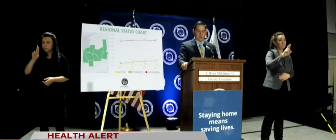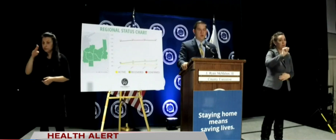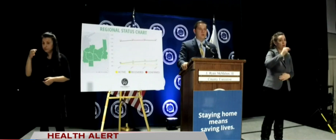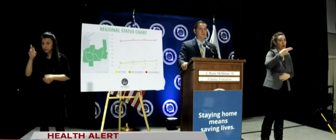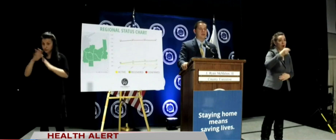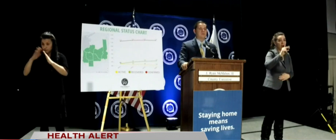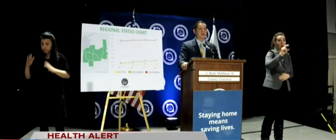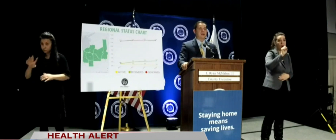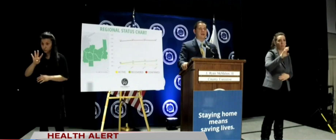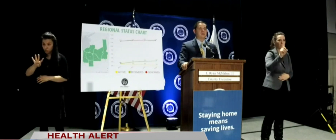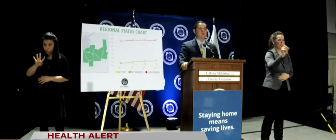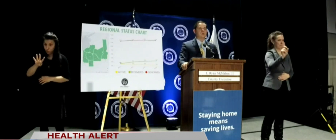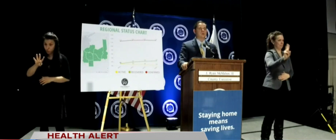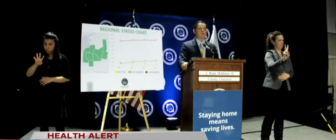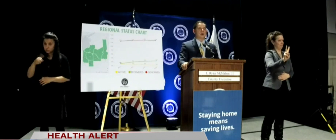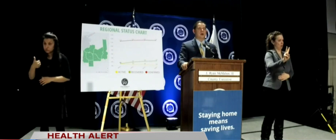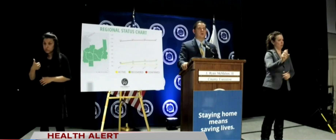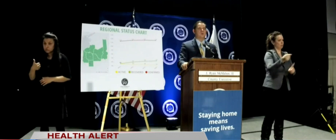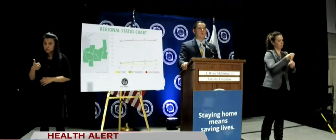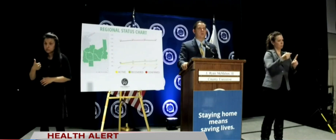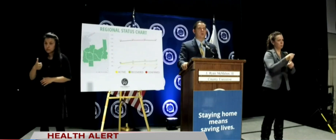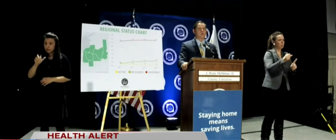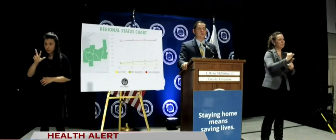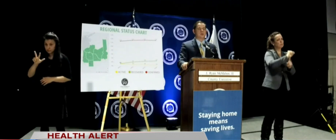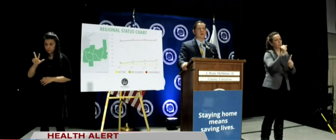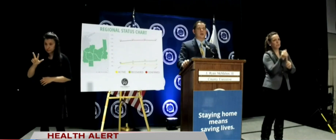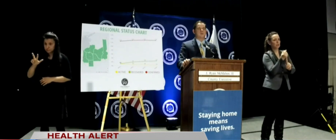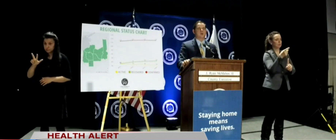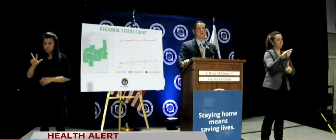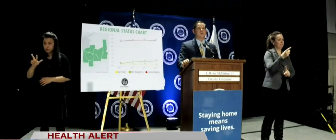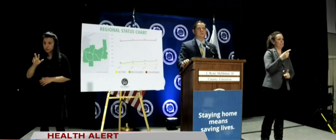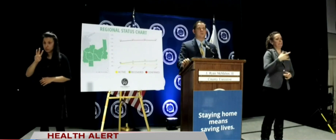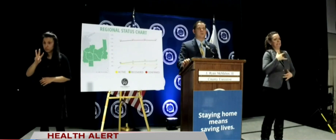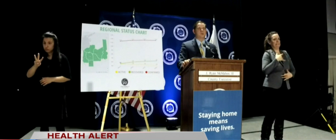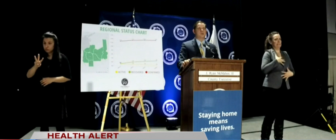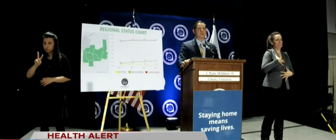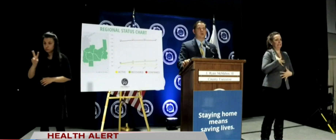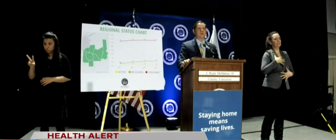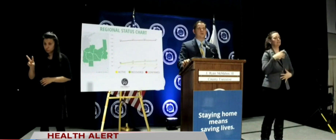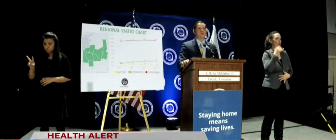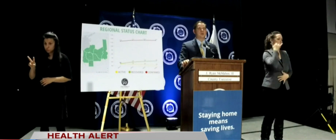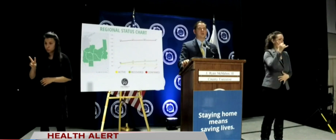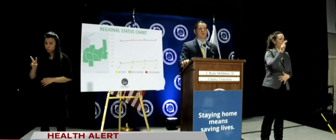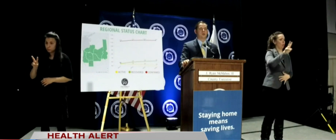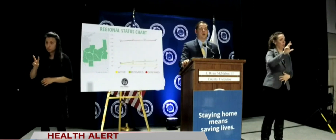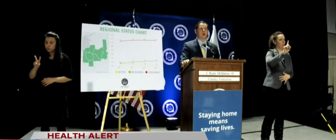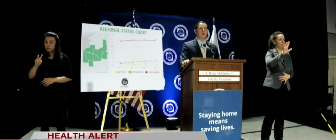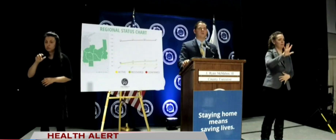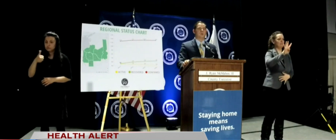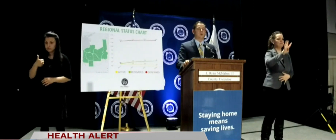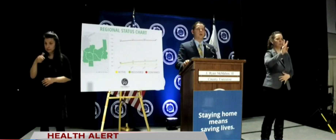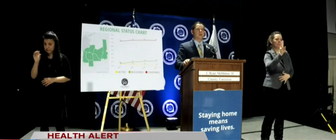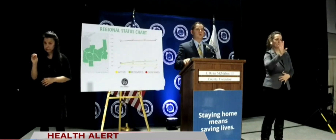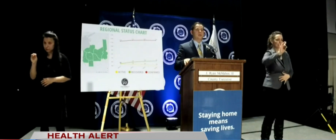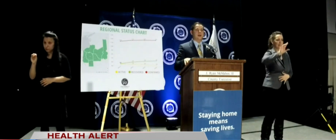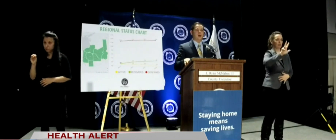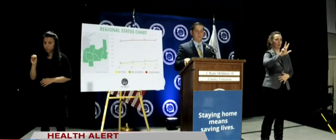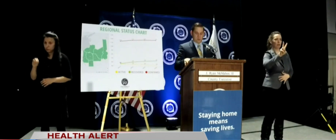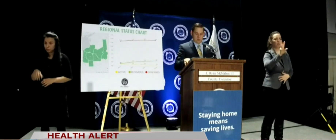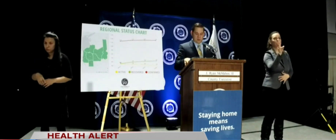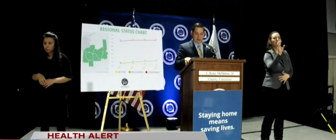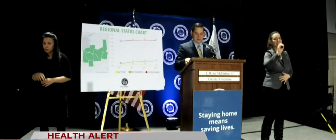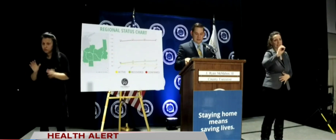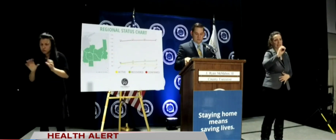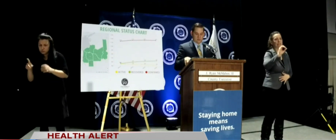315-468-3260. There's never any excuse for abuse. If you're in a position or a situation where you're uncomfortable, you need